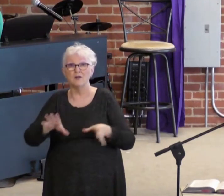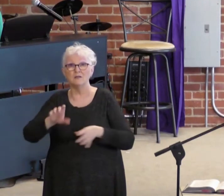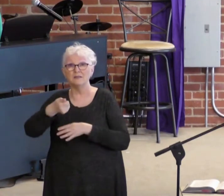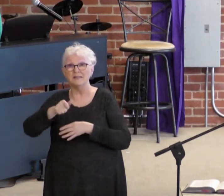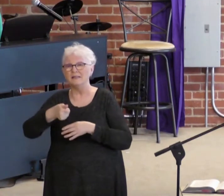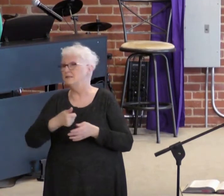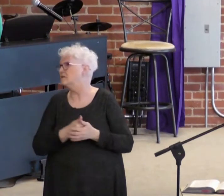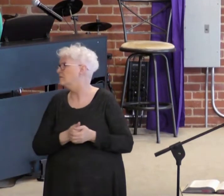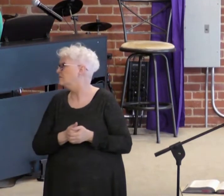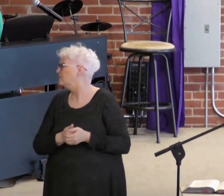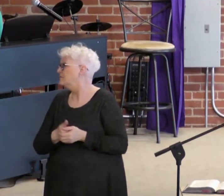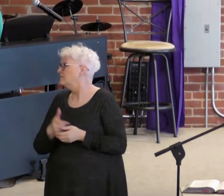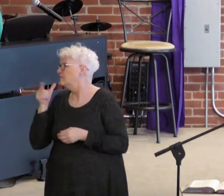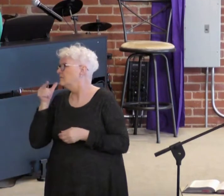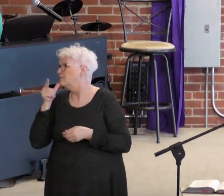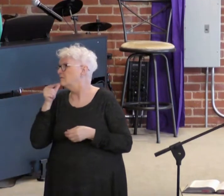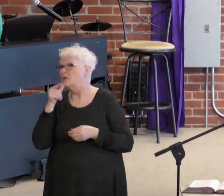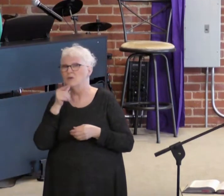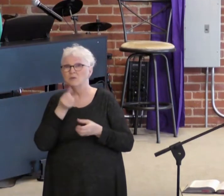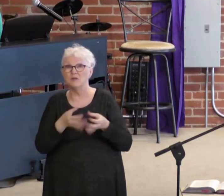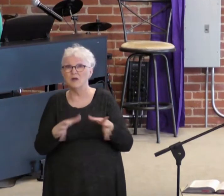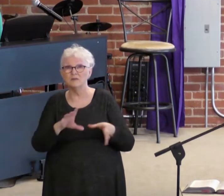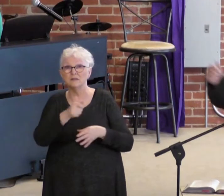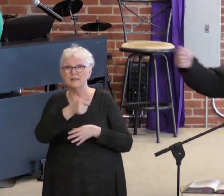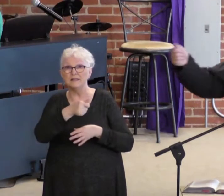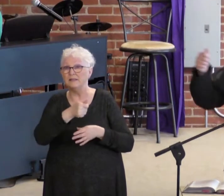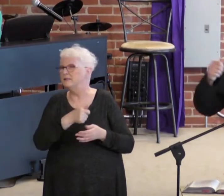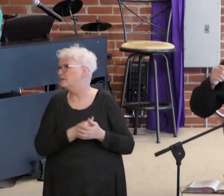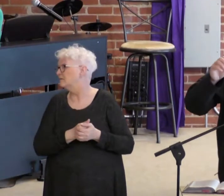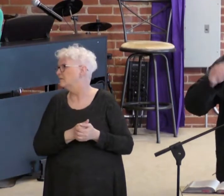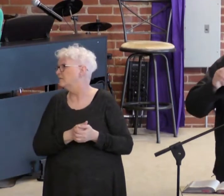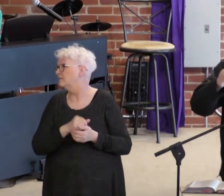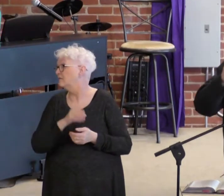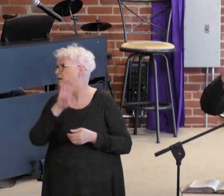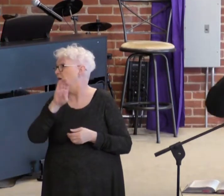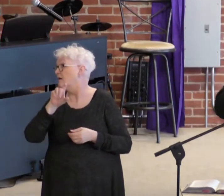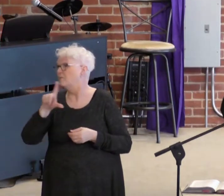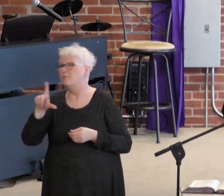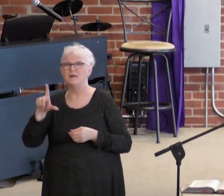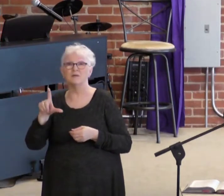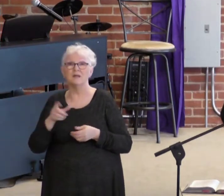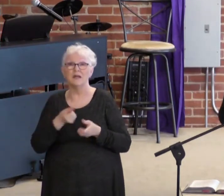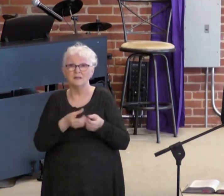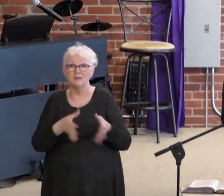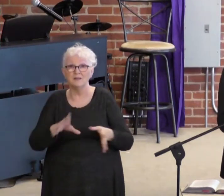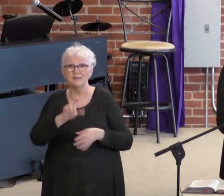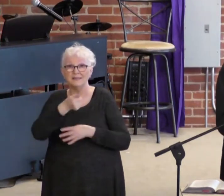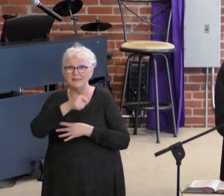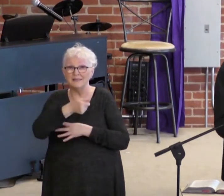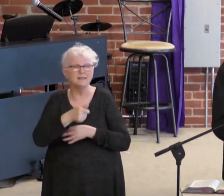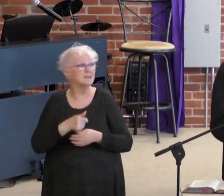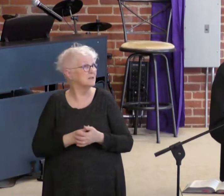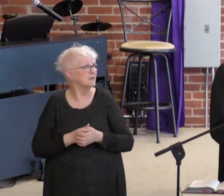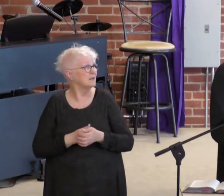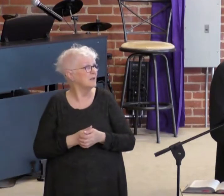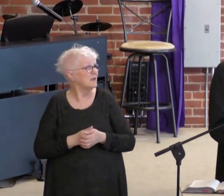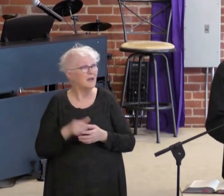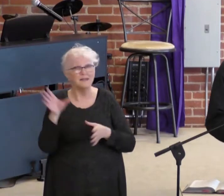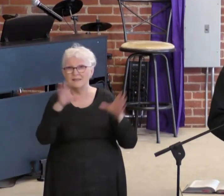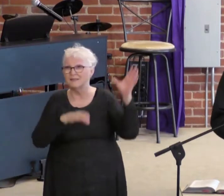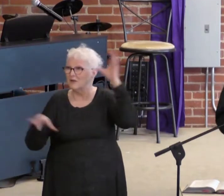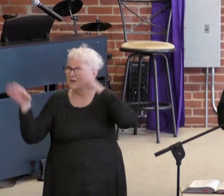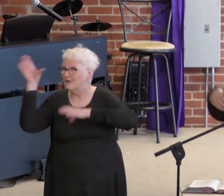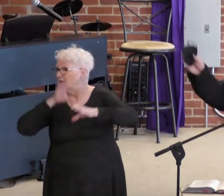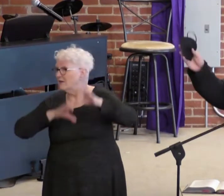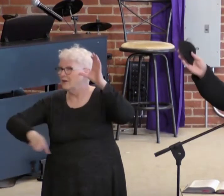was that lost their keys in the building? Bill back there had lost his keys, and they searched the building over, and